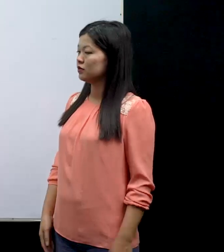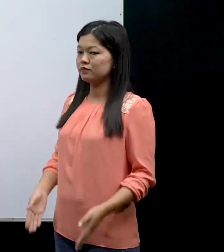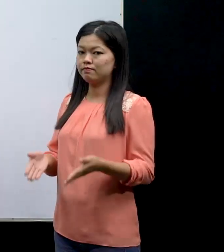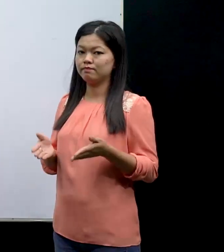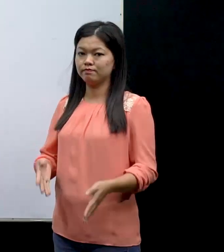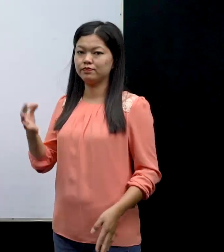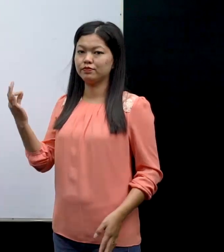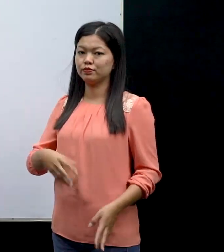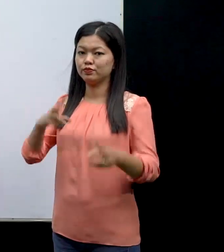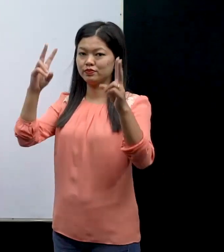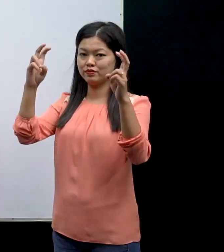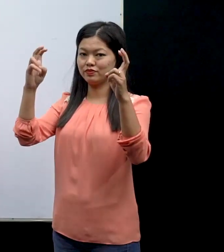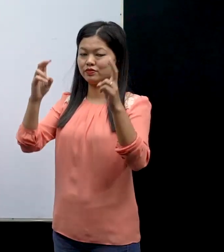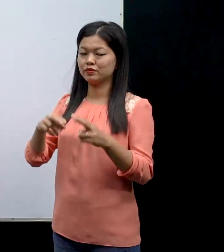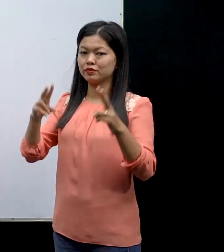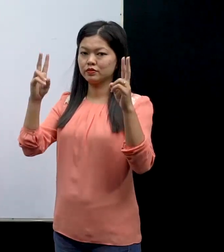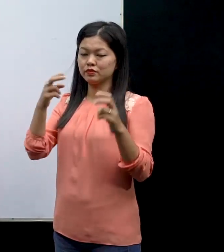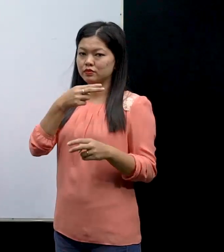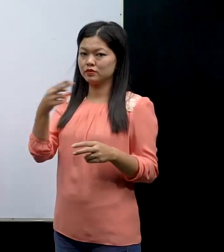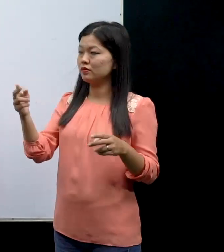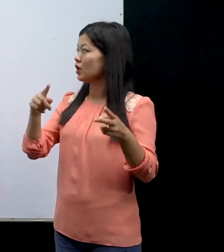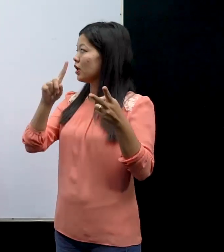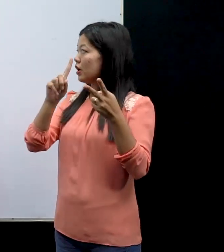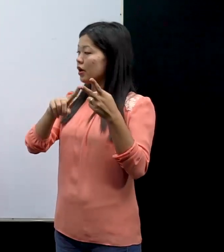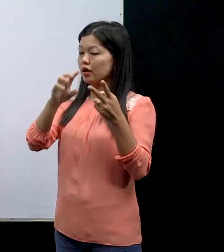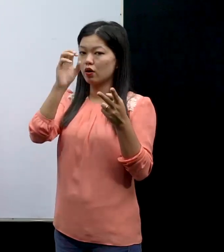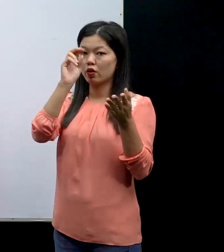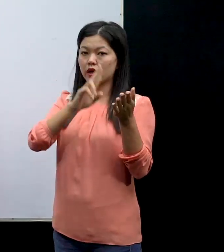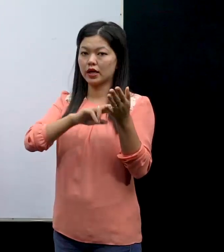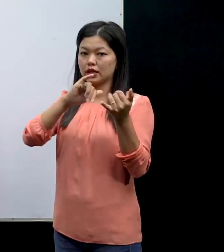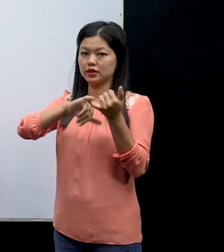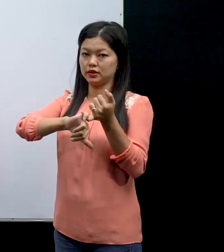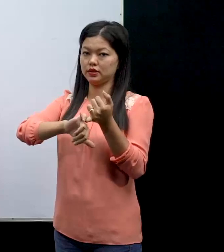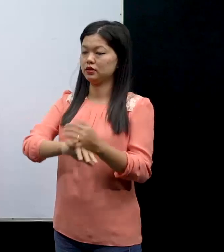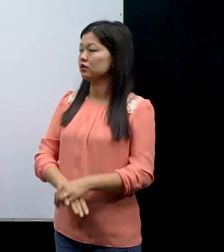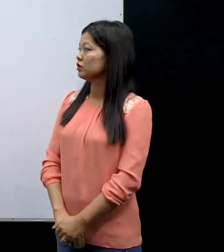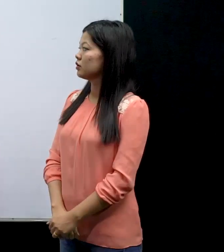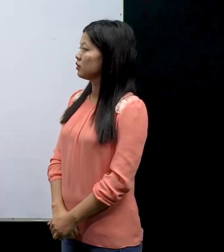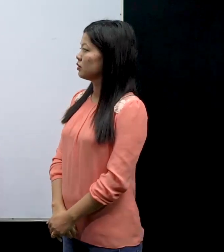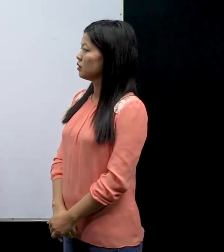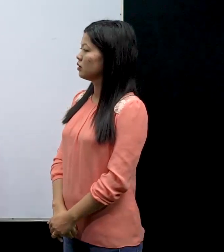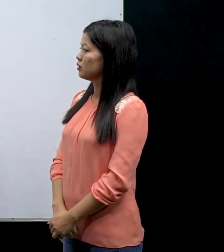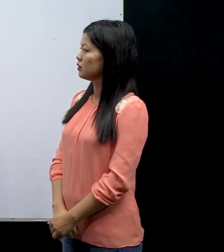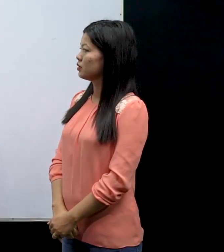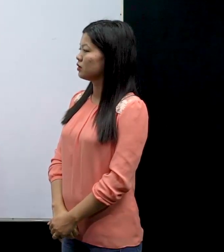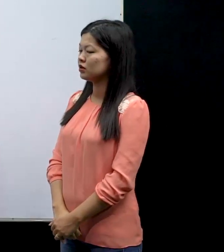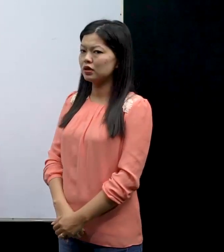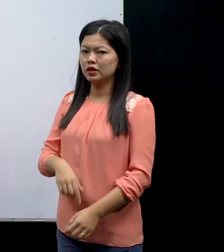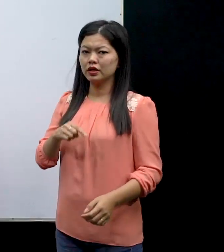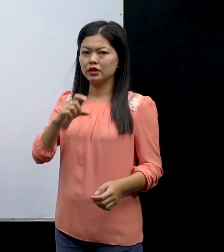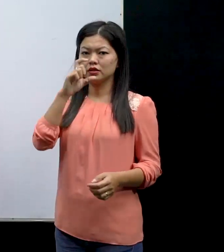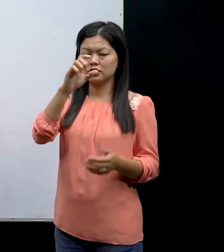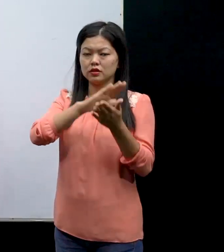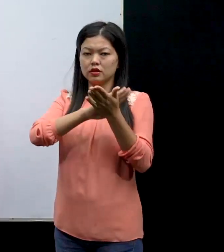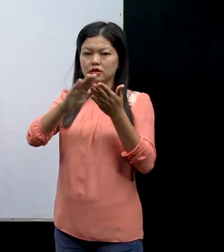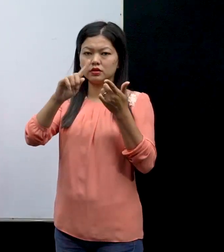Okay, so students, now our next topic is ions. Okay, ions. Now, in a chemical compound, okay,